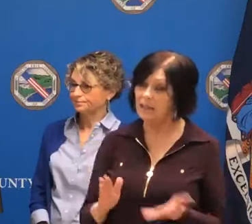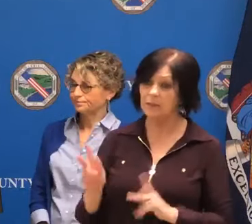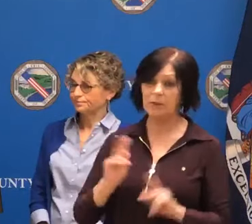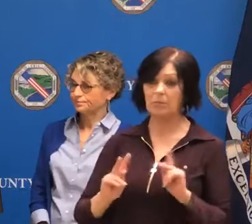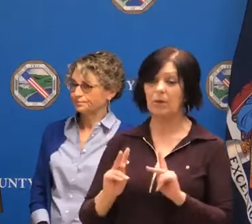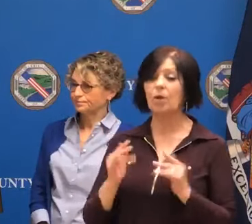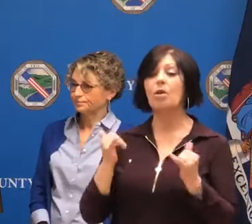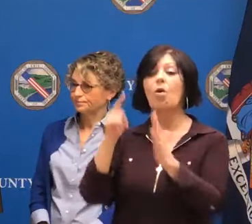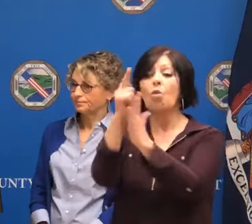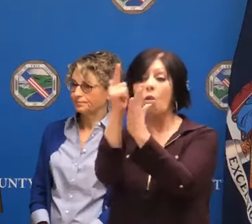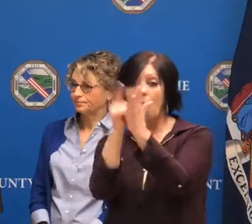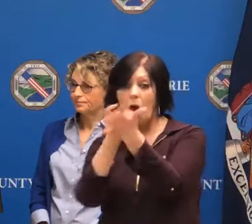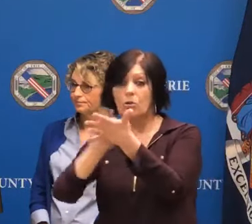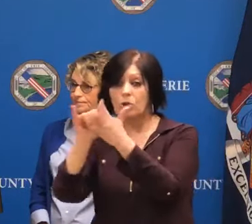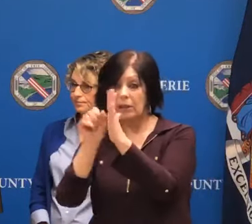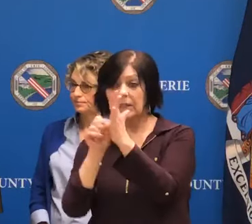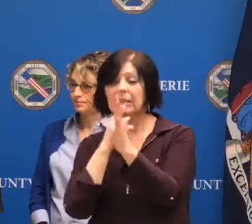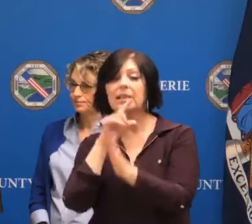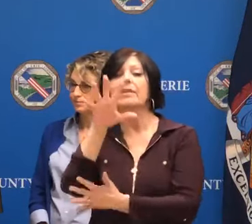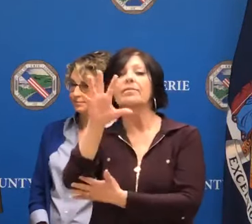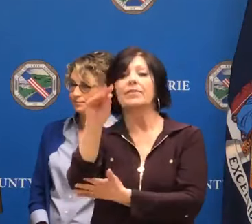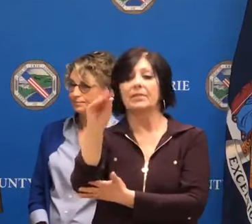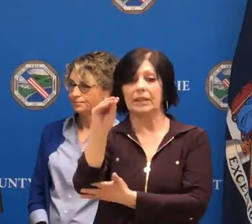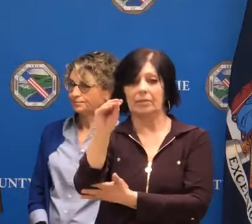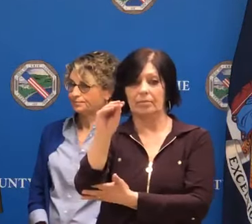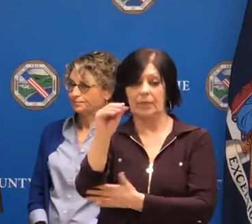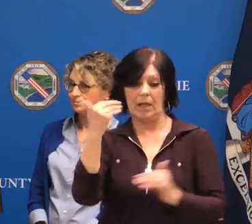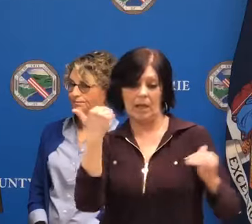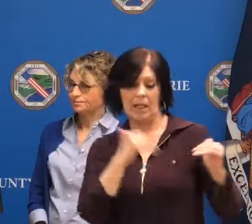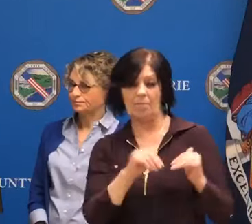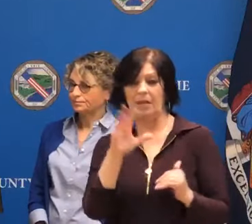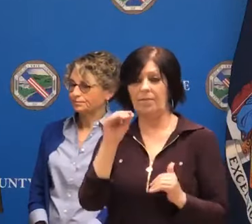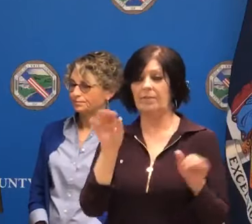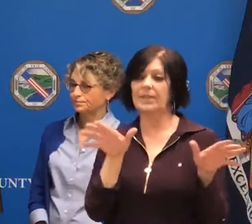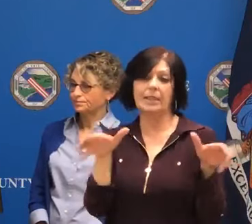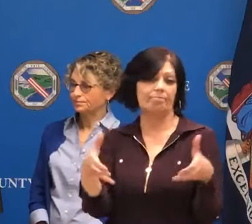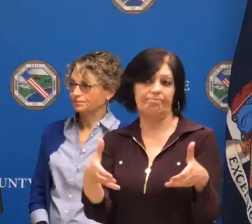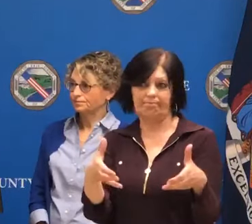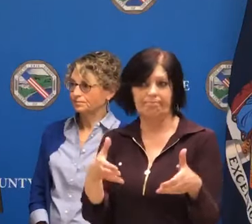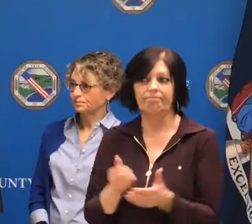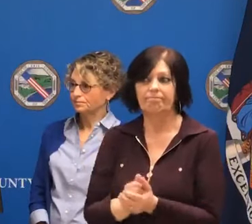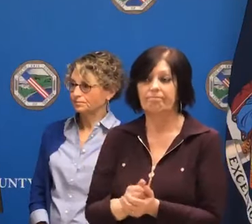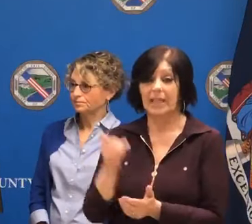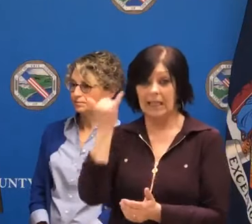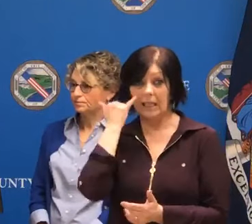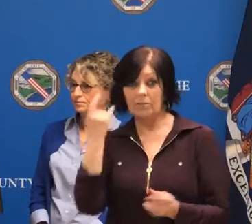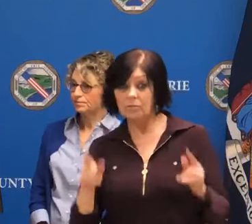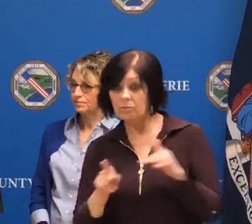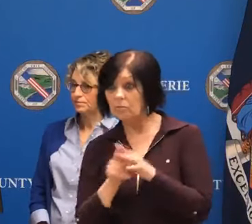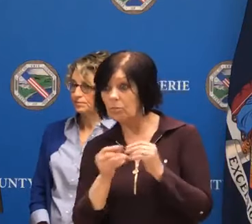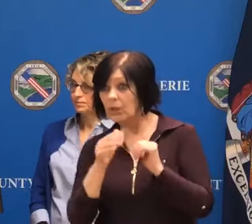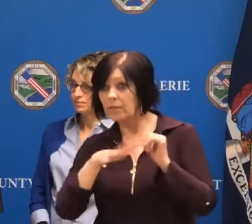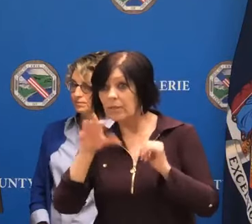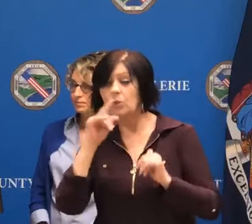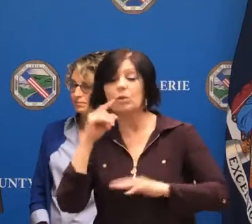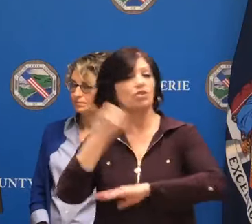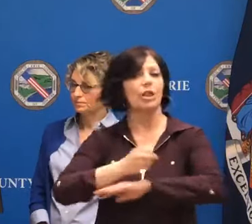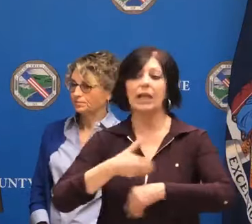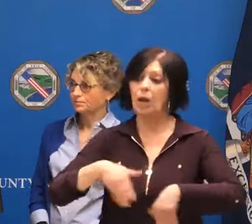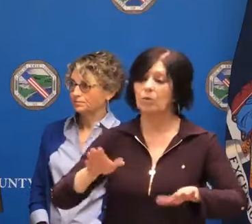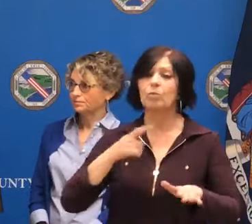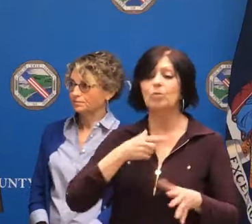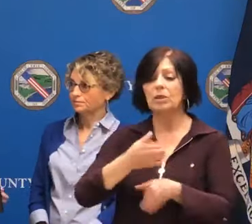law in New York State is 50. If you are over 50 mass gathering events, you will be shut down. We